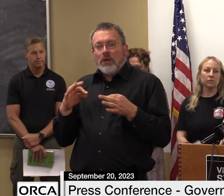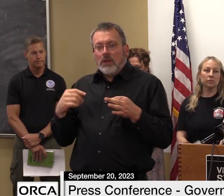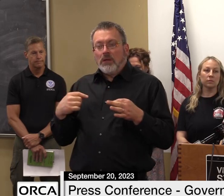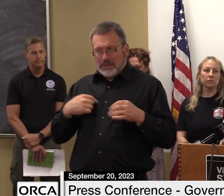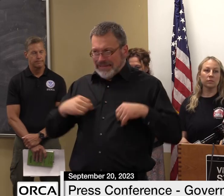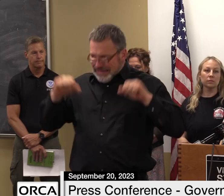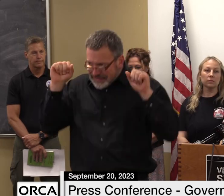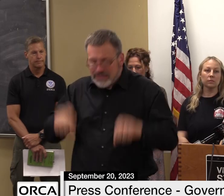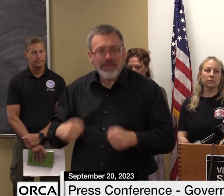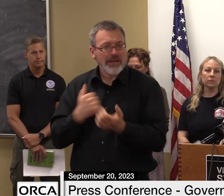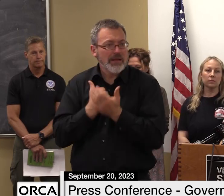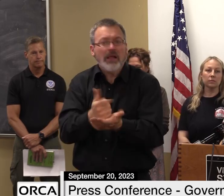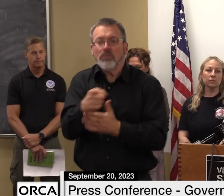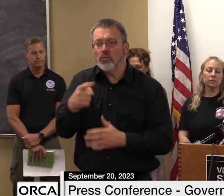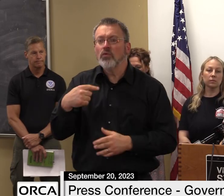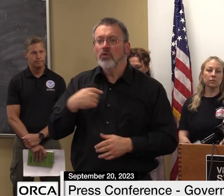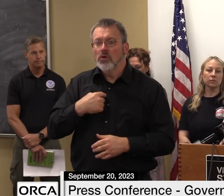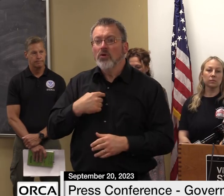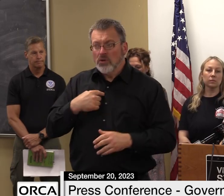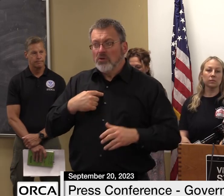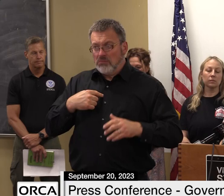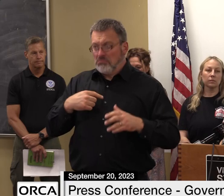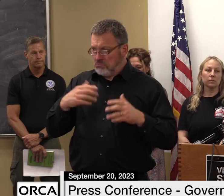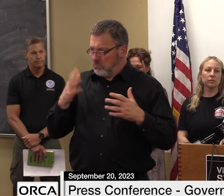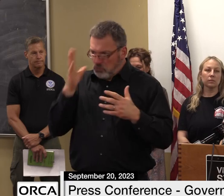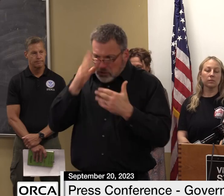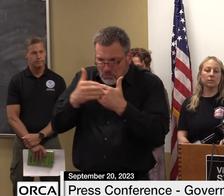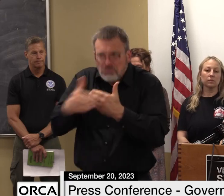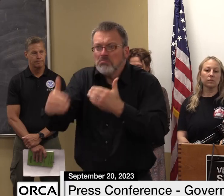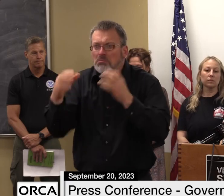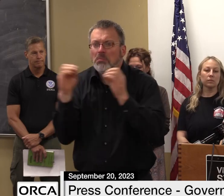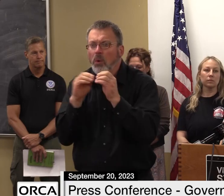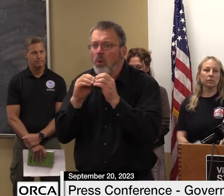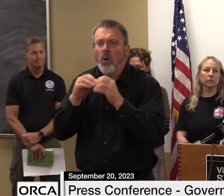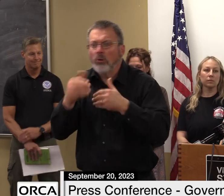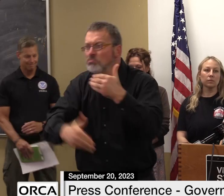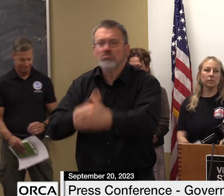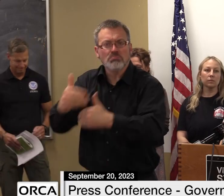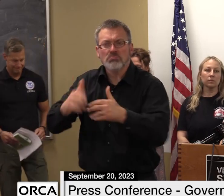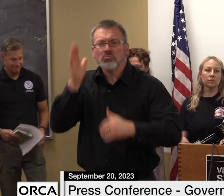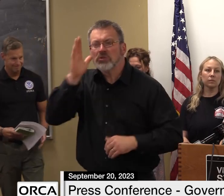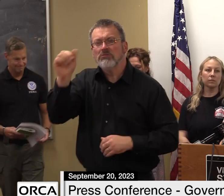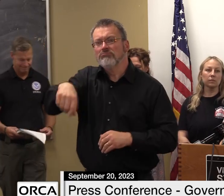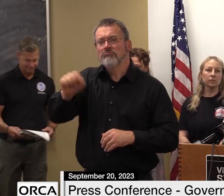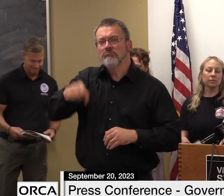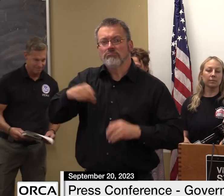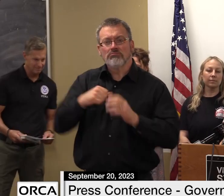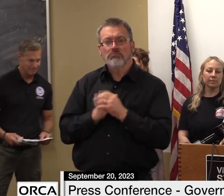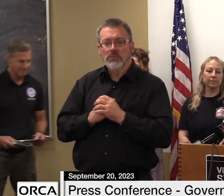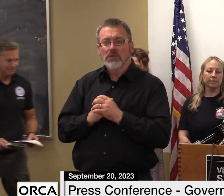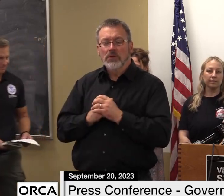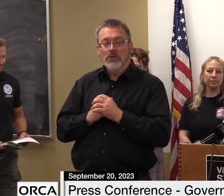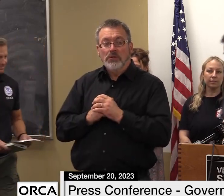have right now, and I think it will be worth it. So thank you. Now I'll turn it over to General Roy from FEMA.